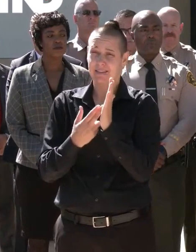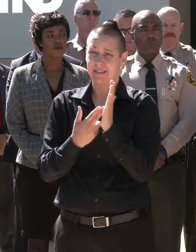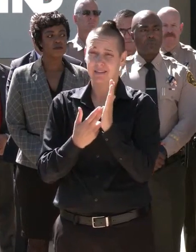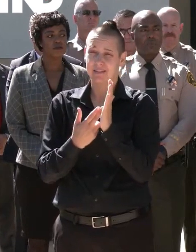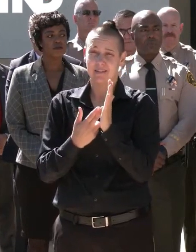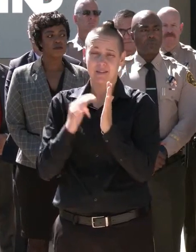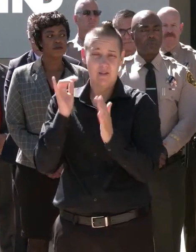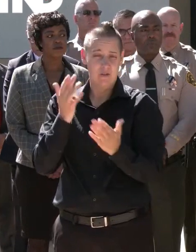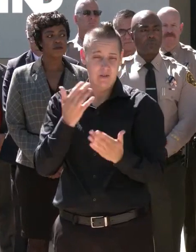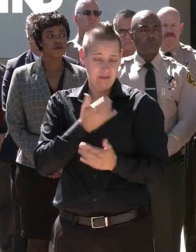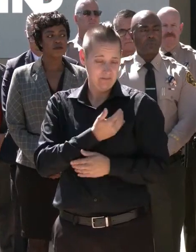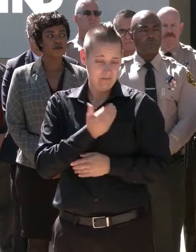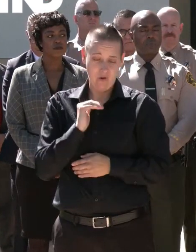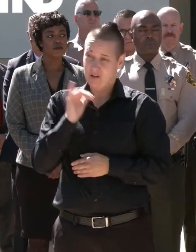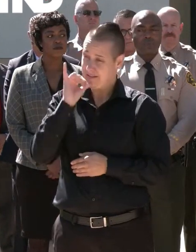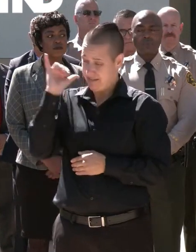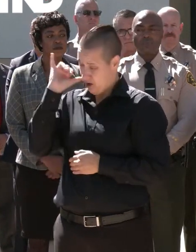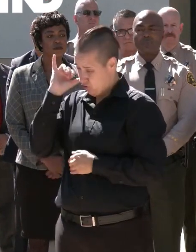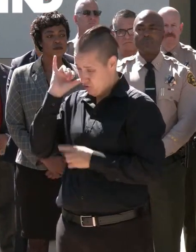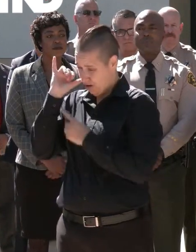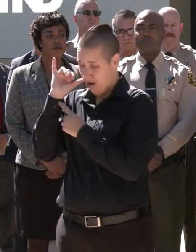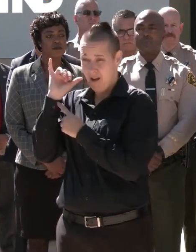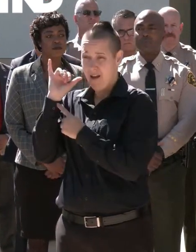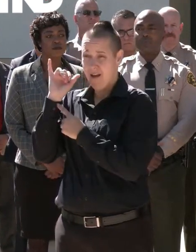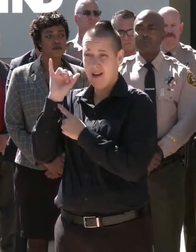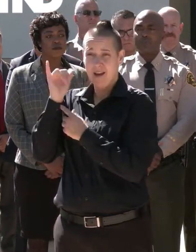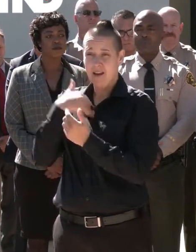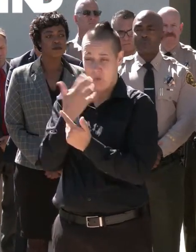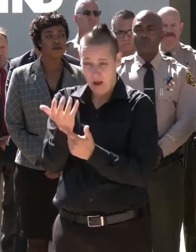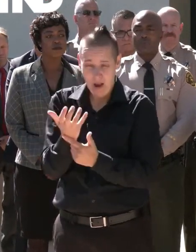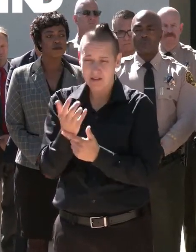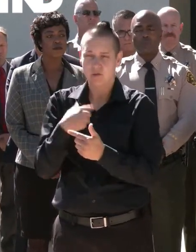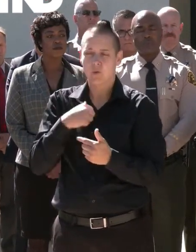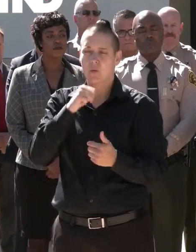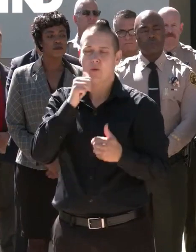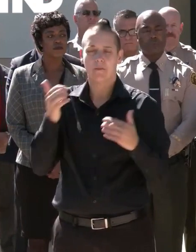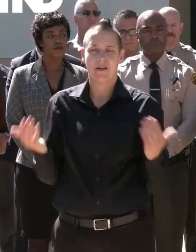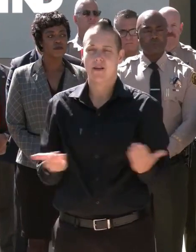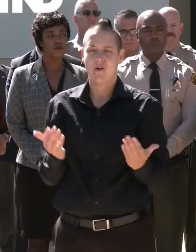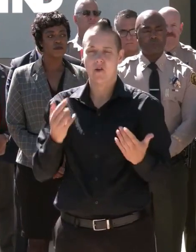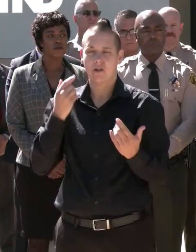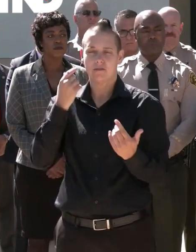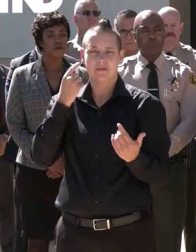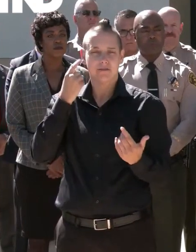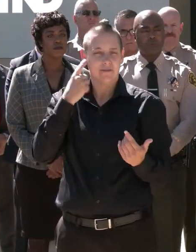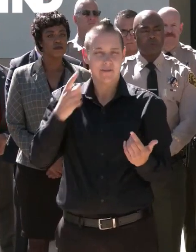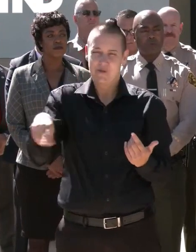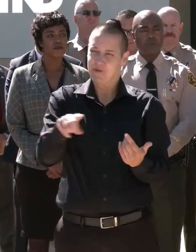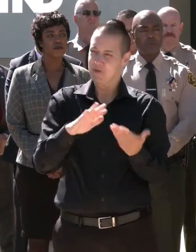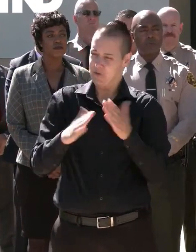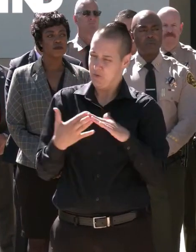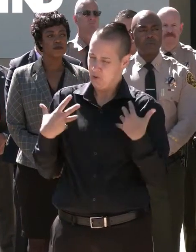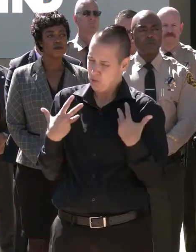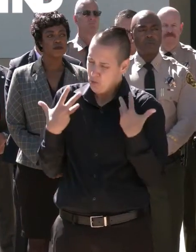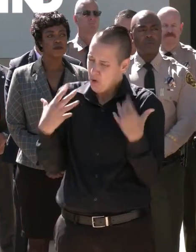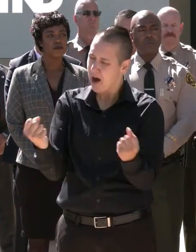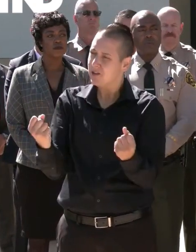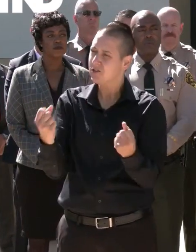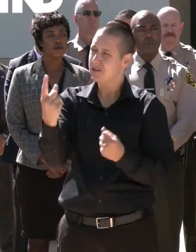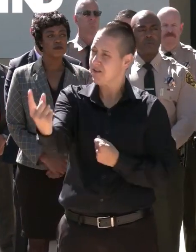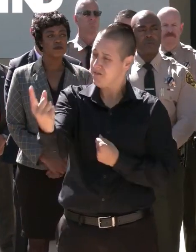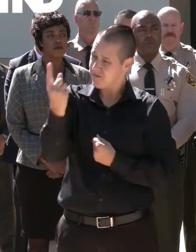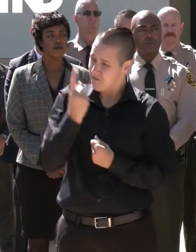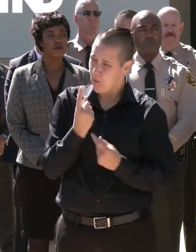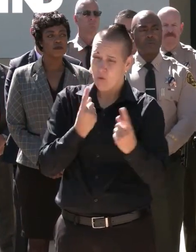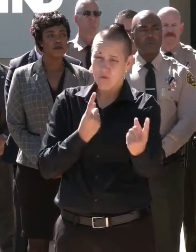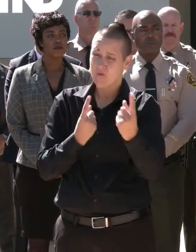pleas yesterday, we wouldn't be here today announcing the arrest if it wasn't for courageous community members who came